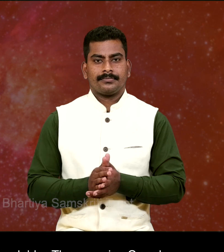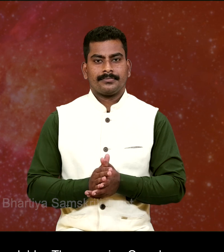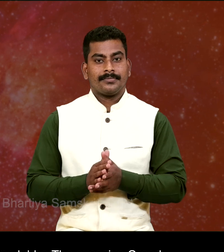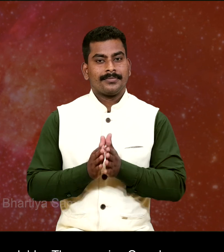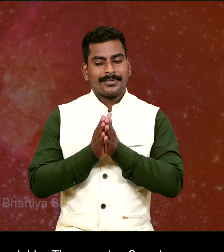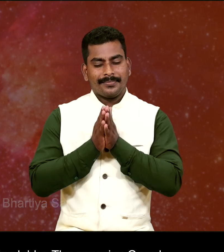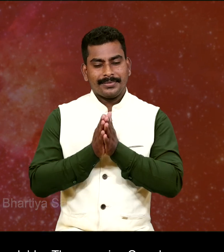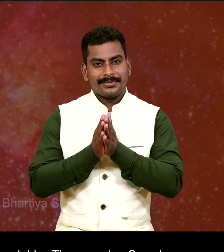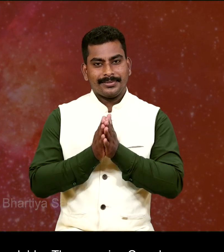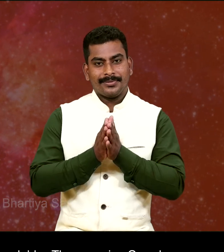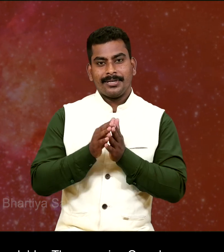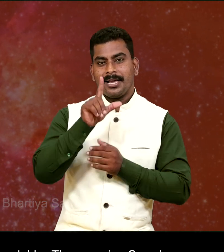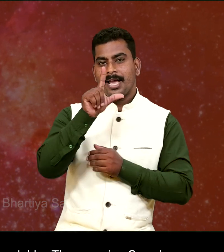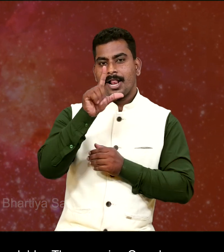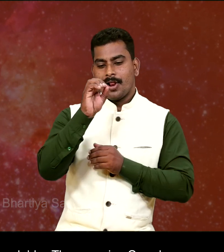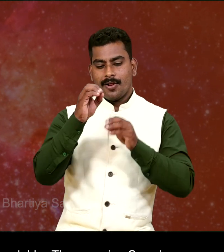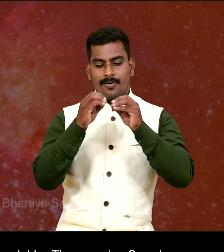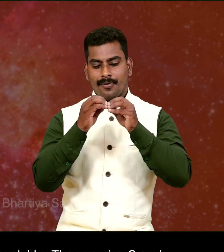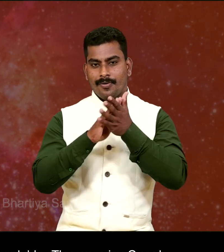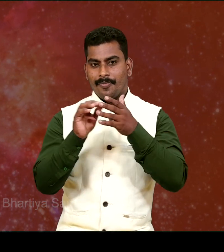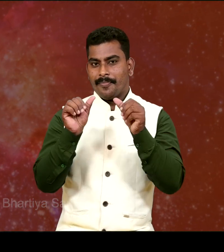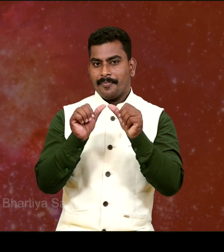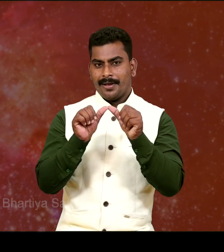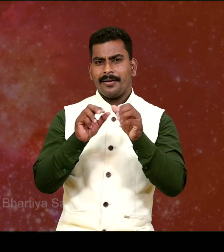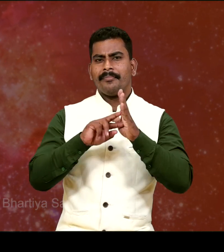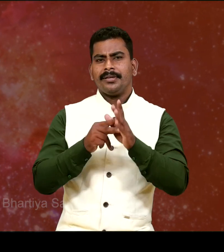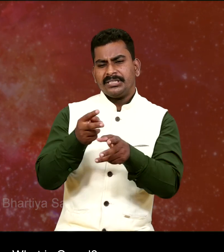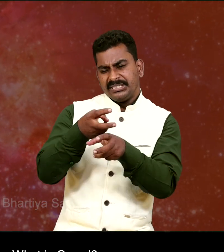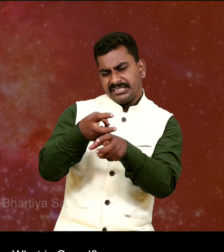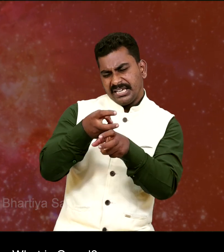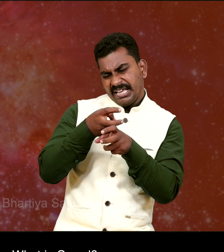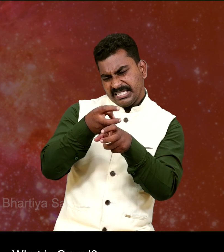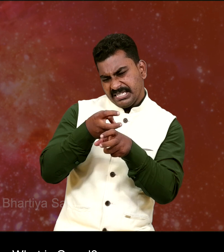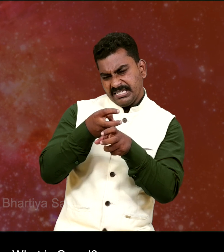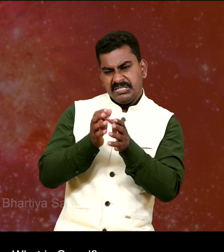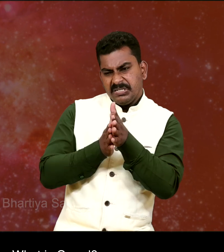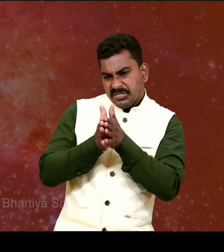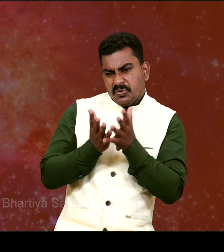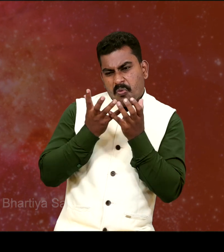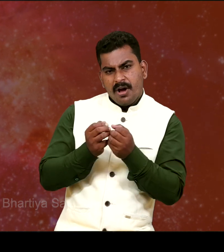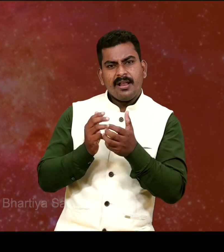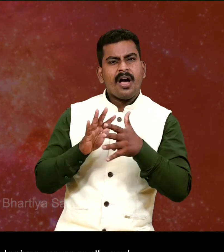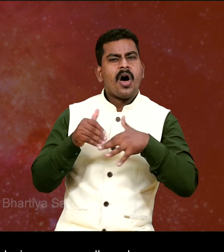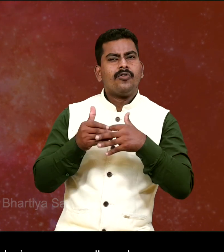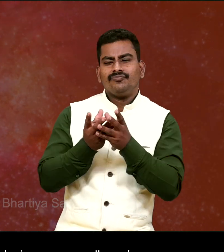Overcoming Lobha, the excessive greed. What is greed? Our